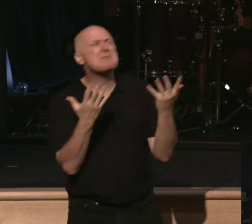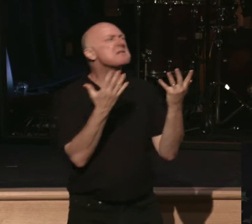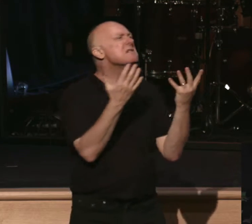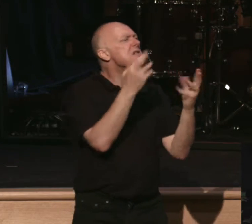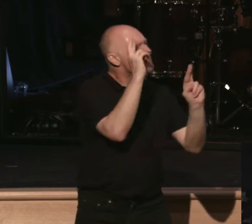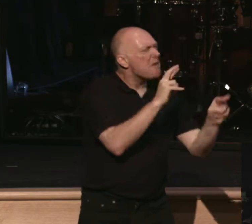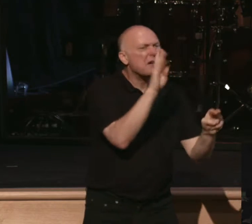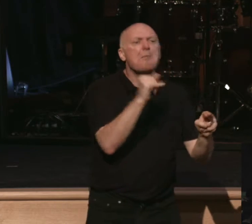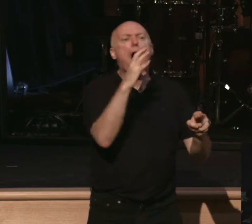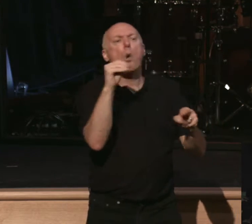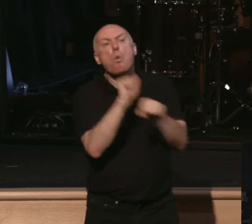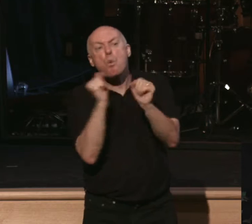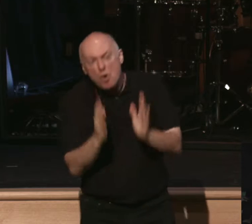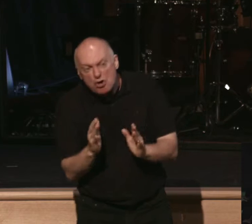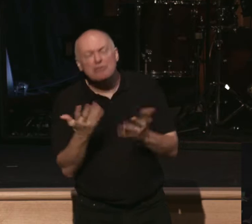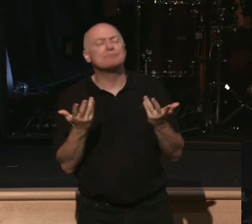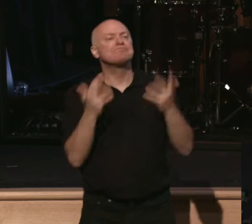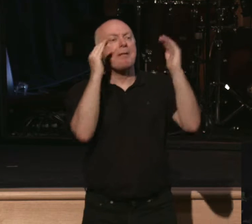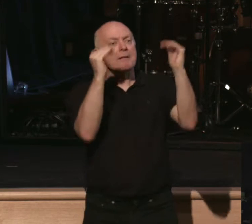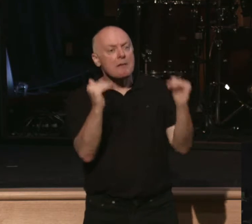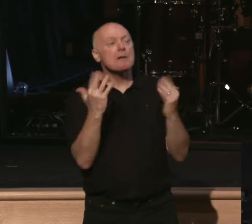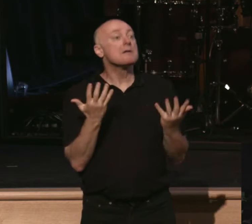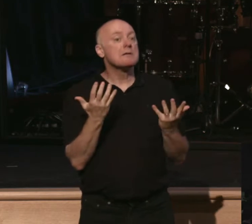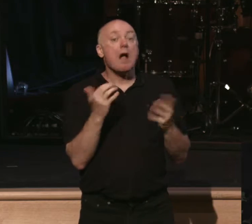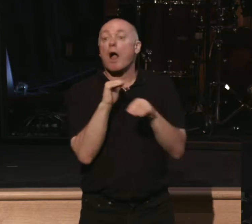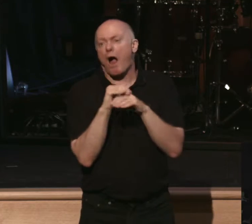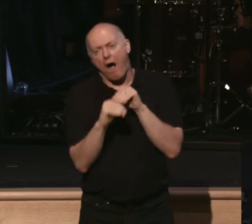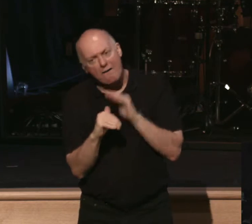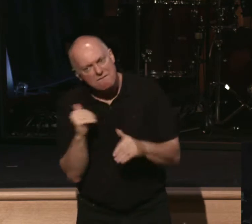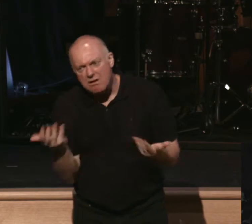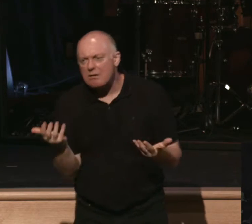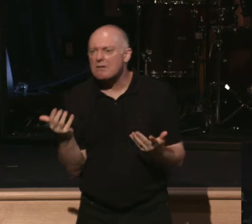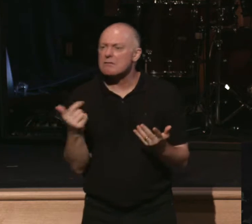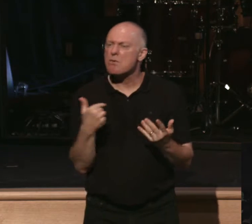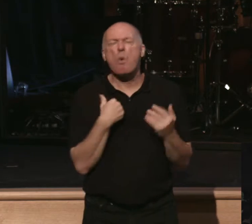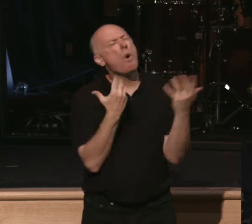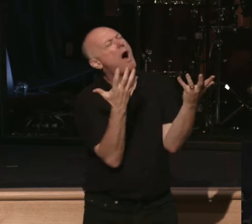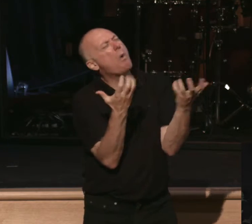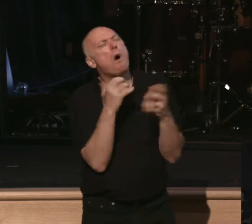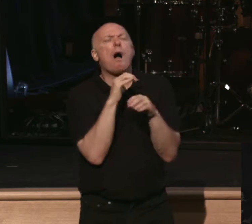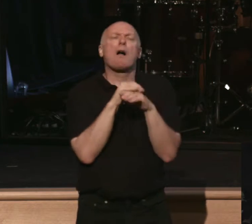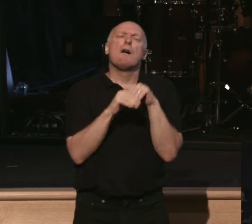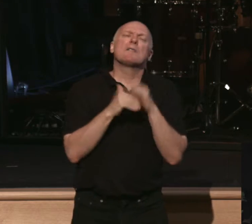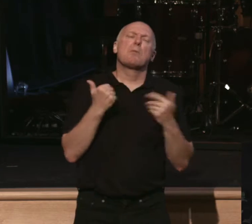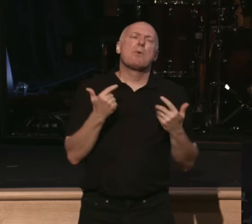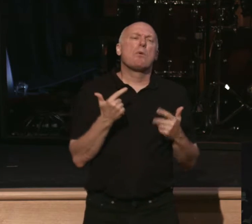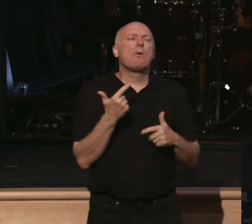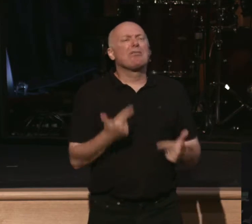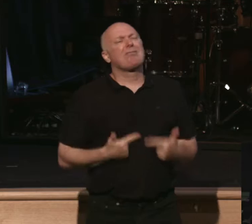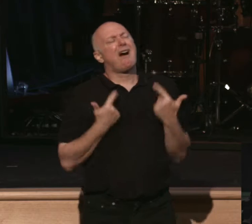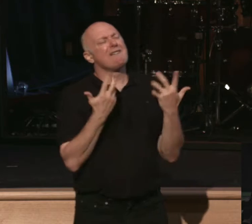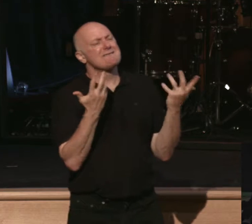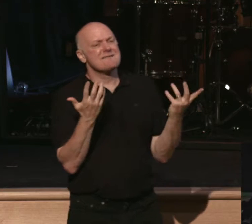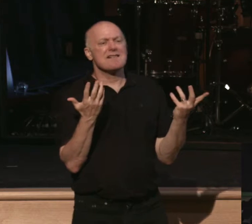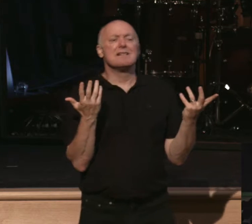respected by coworkers. Comfort, the comforts that we find in the world.